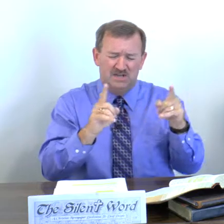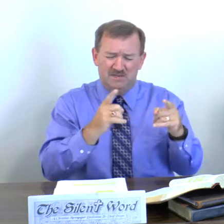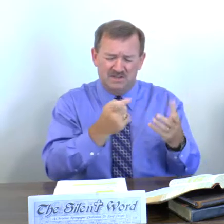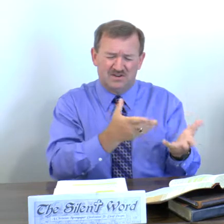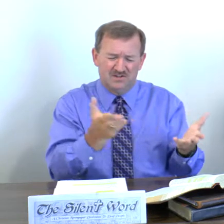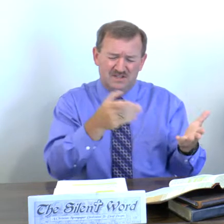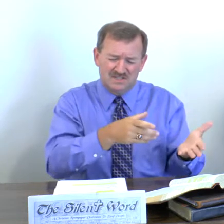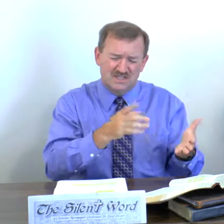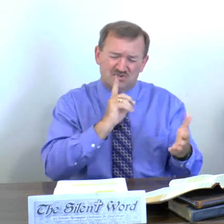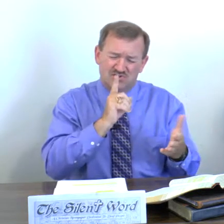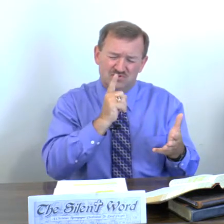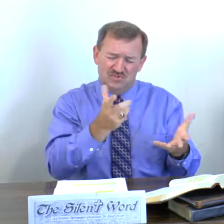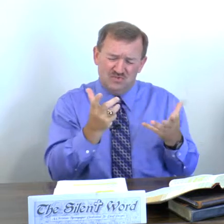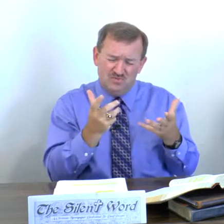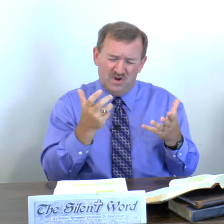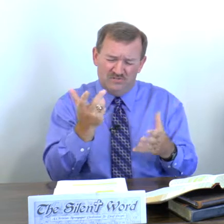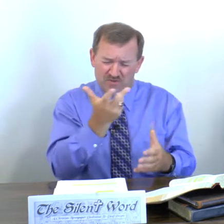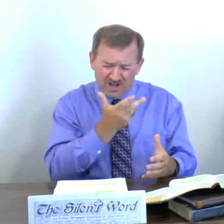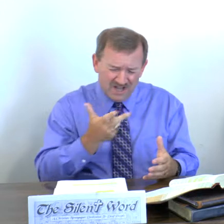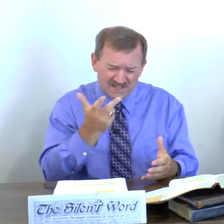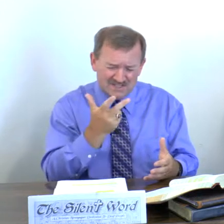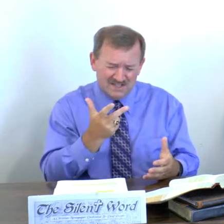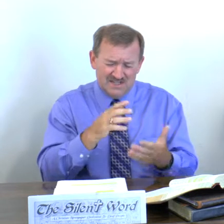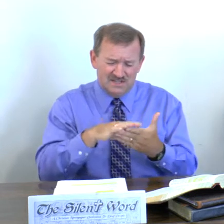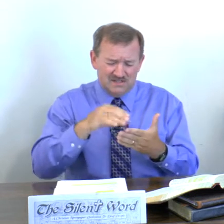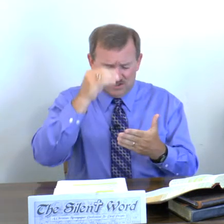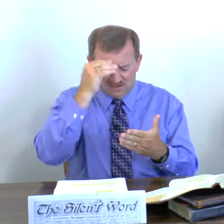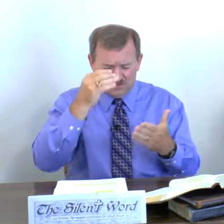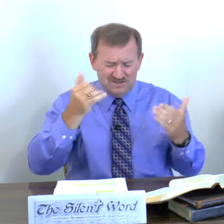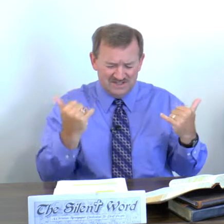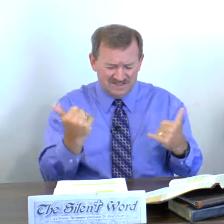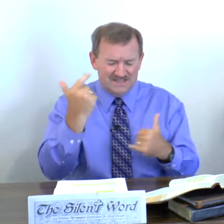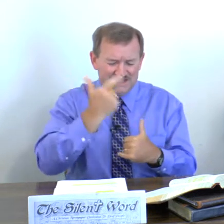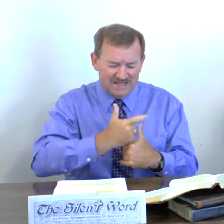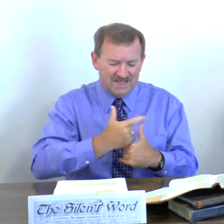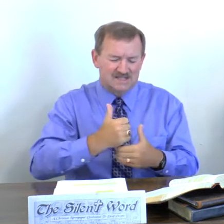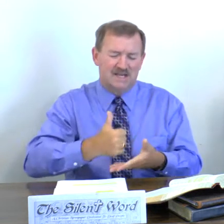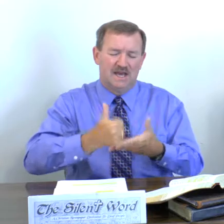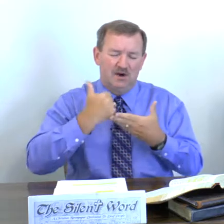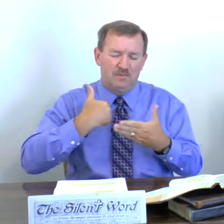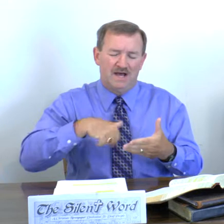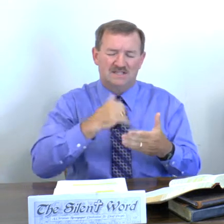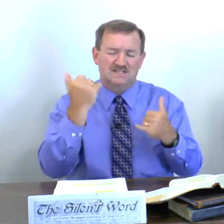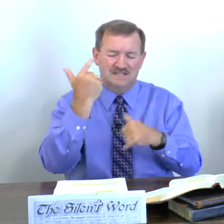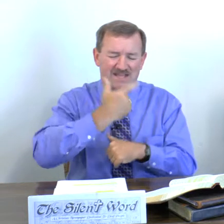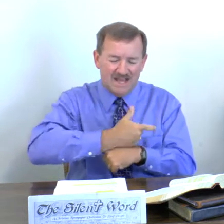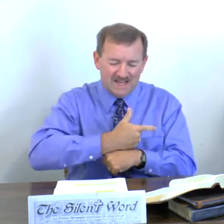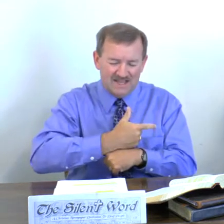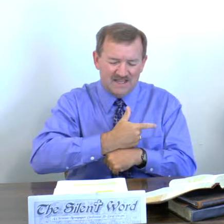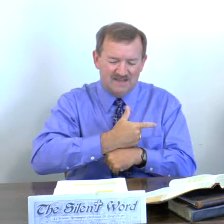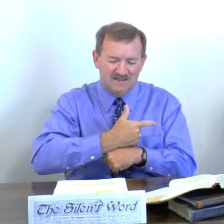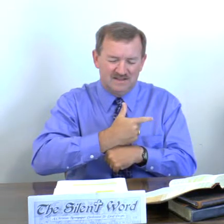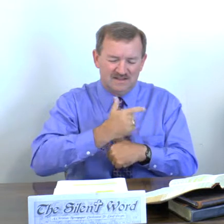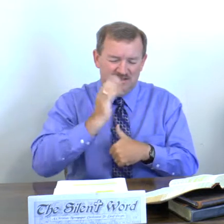but there are things here, truths that you want for us to learn today to help us today to